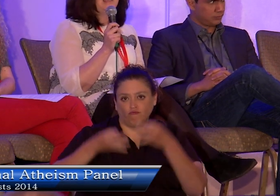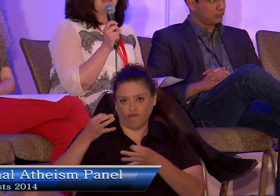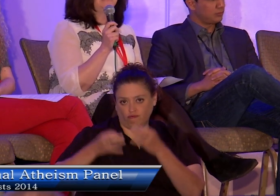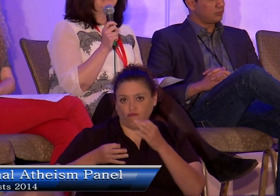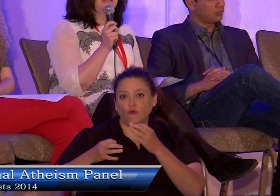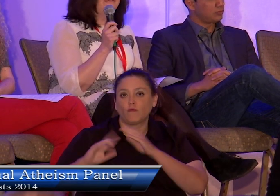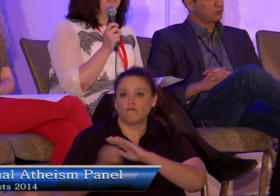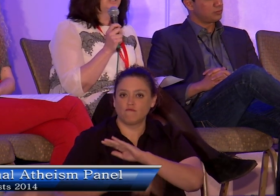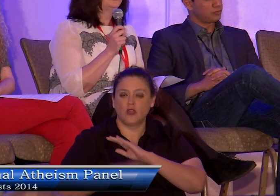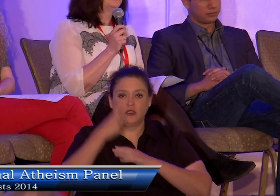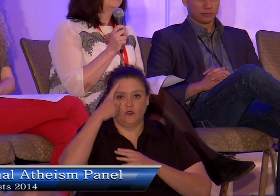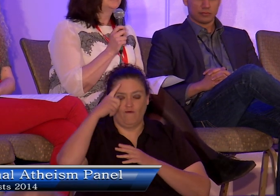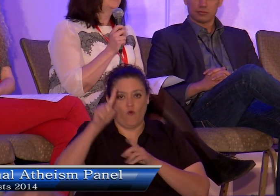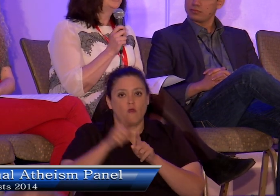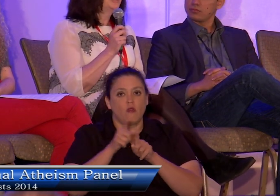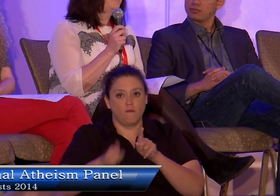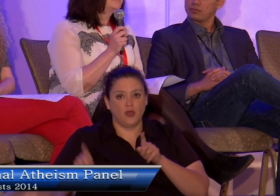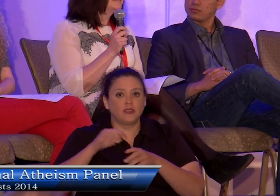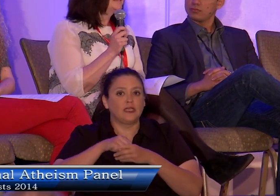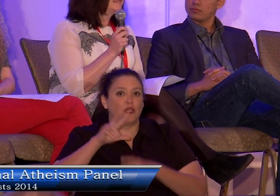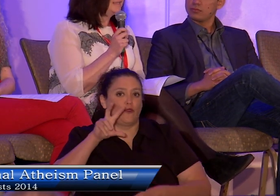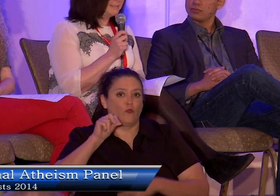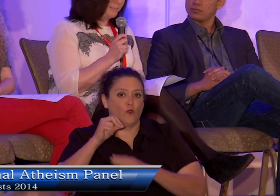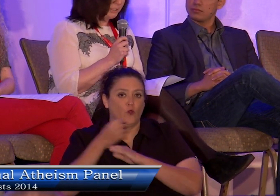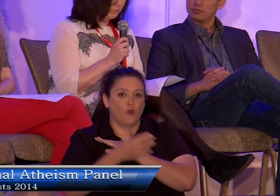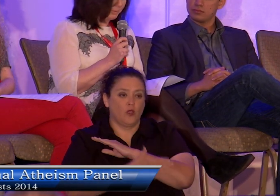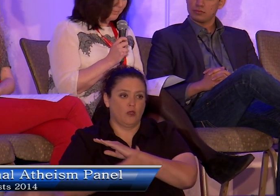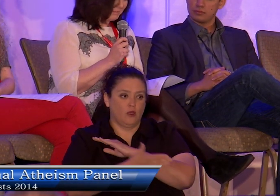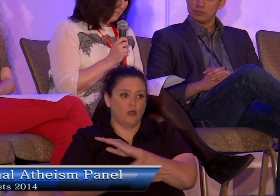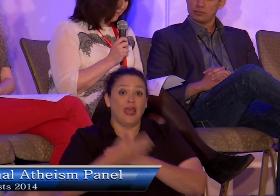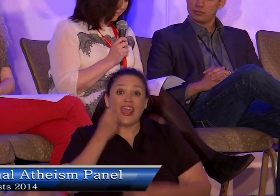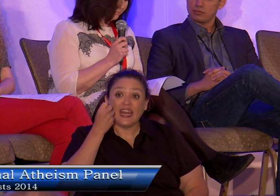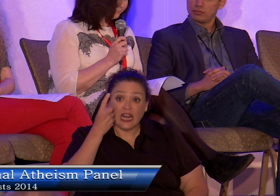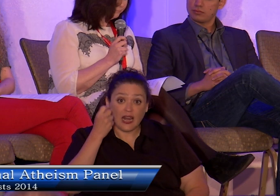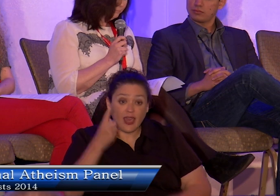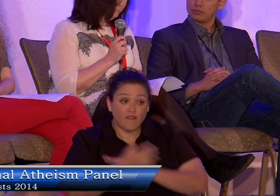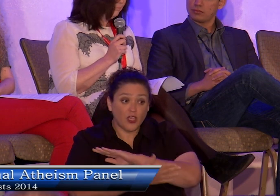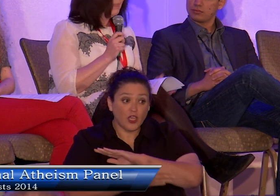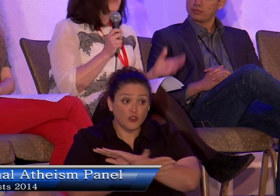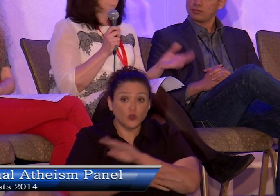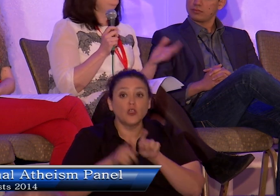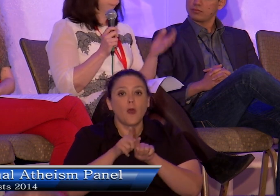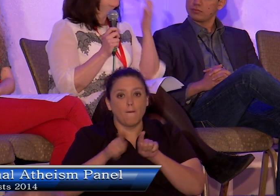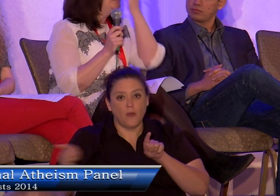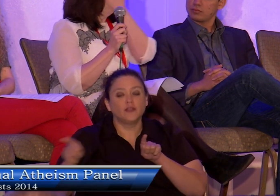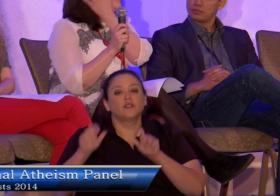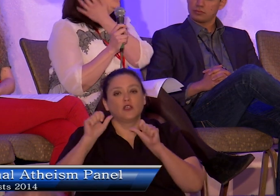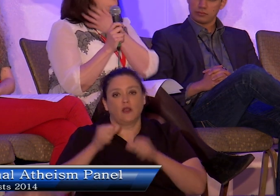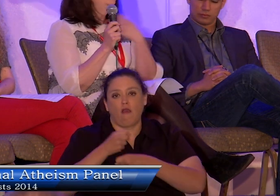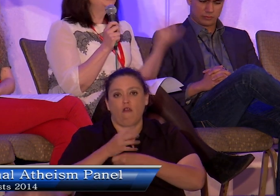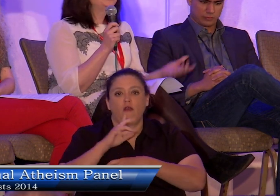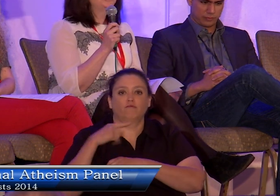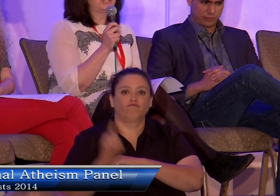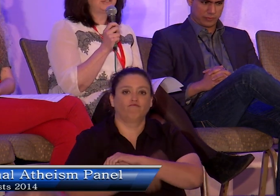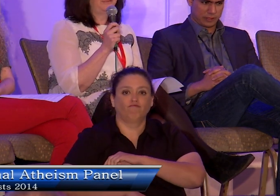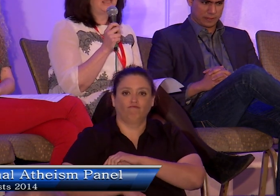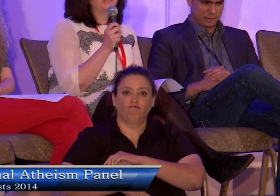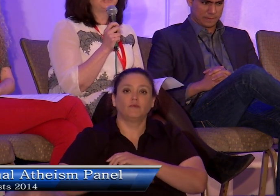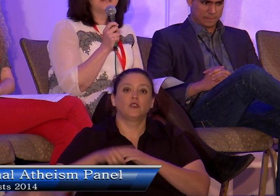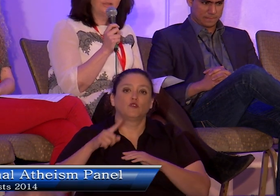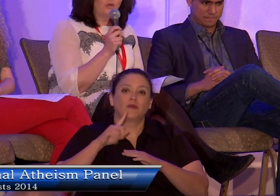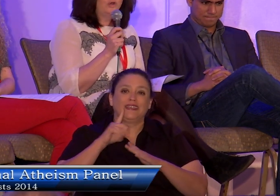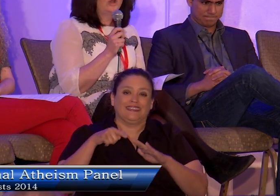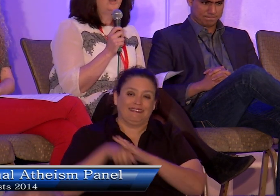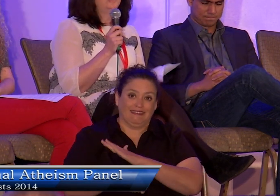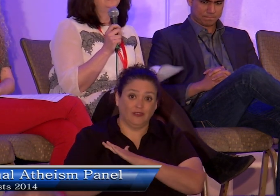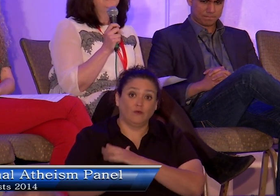influence, and 11 countries in which apostasy is punishable by death. And of course, there are religious